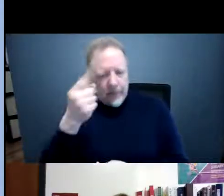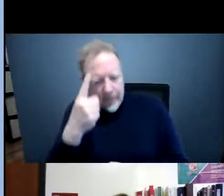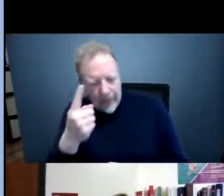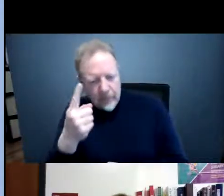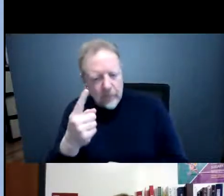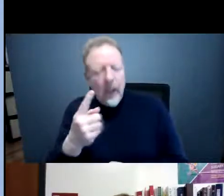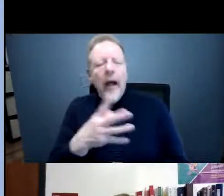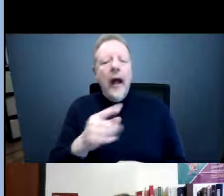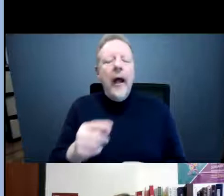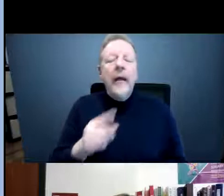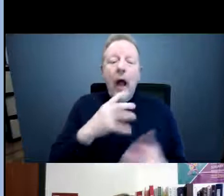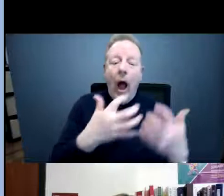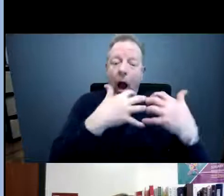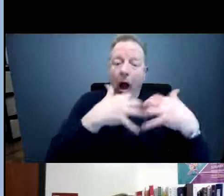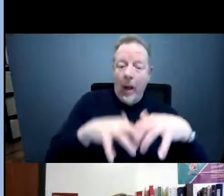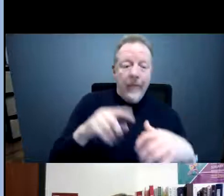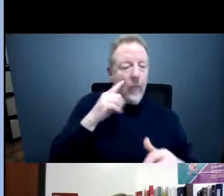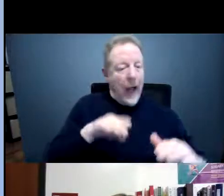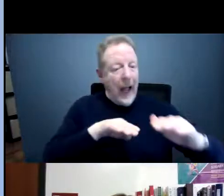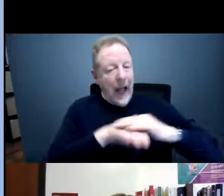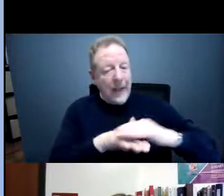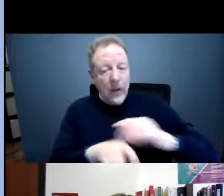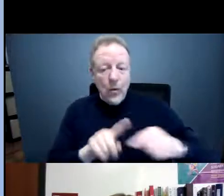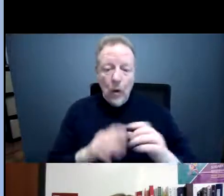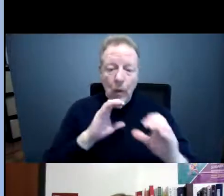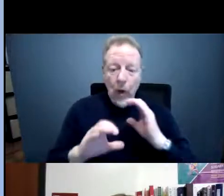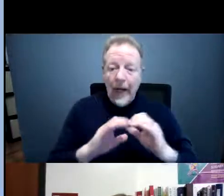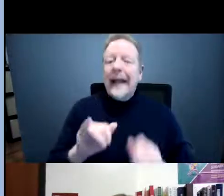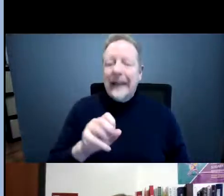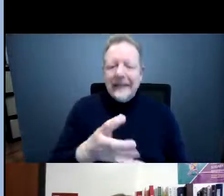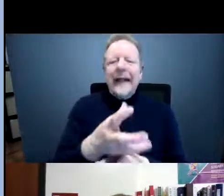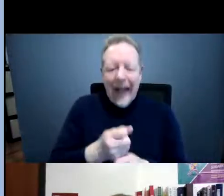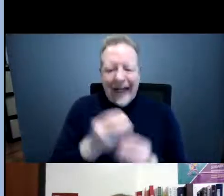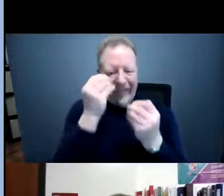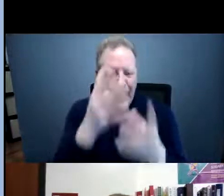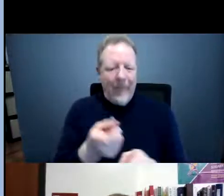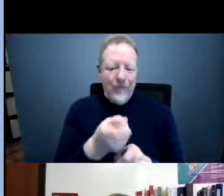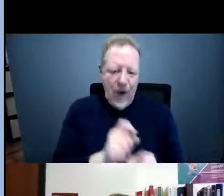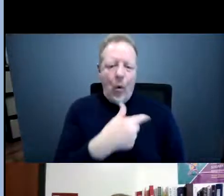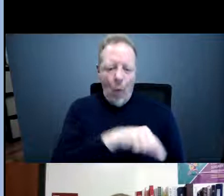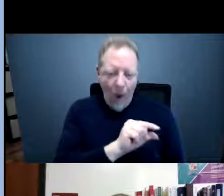and the accommodation for access to communication is getting information from a qualified ASL